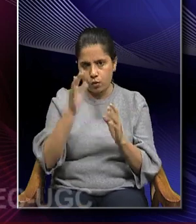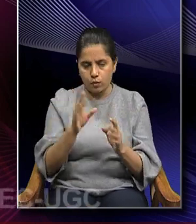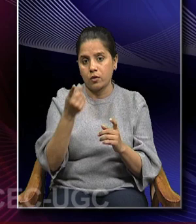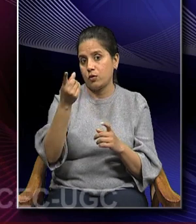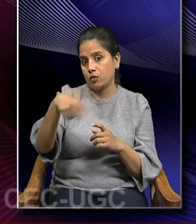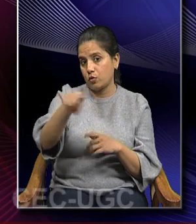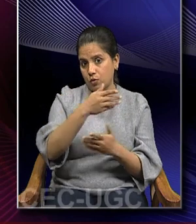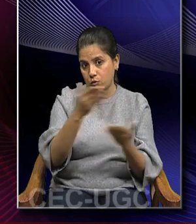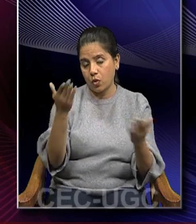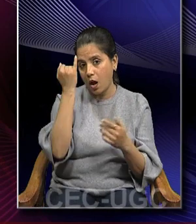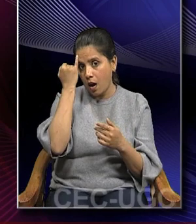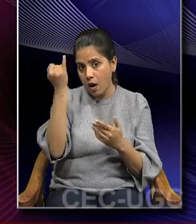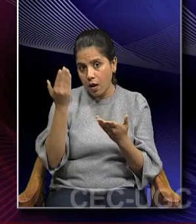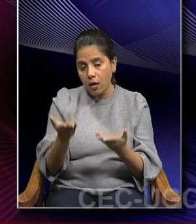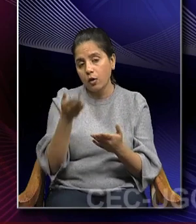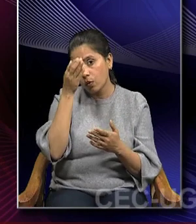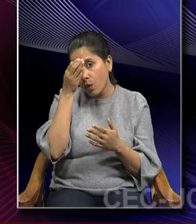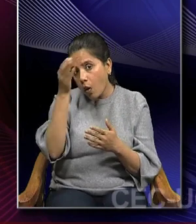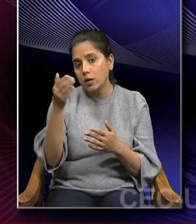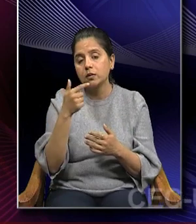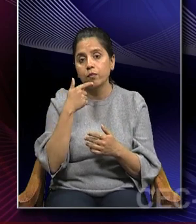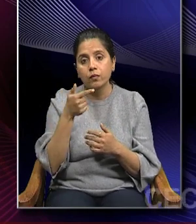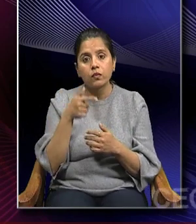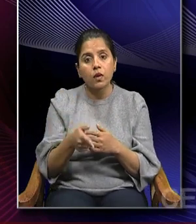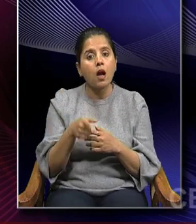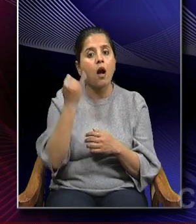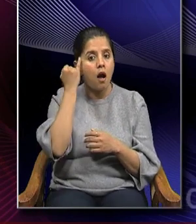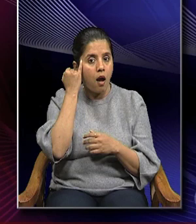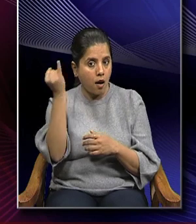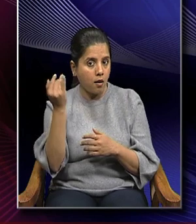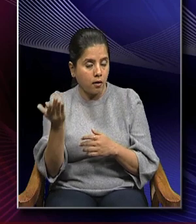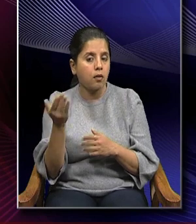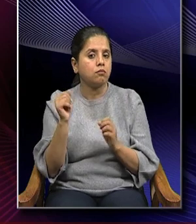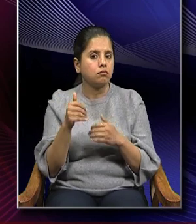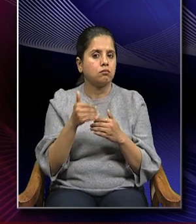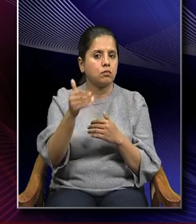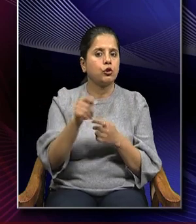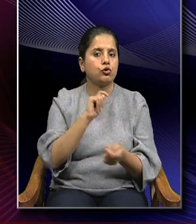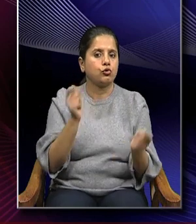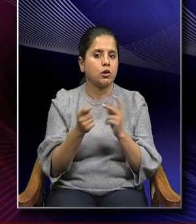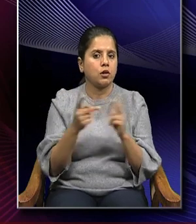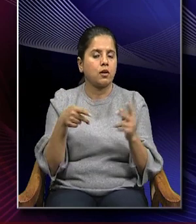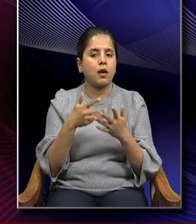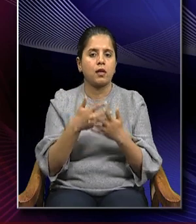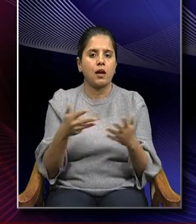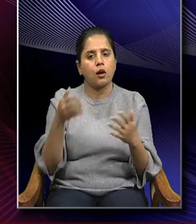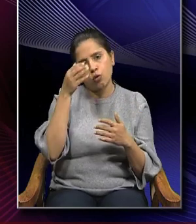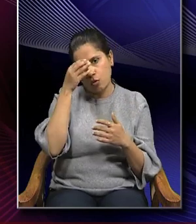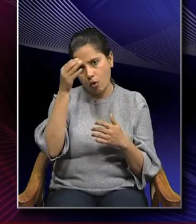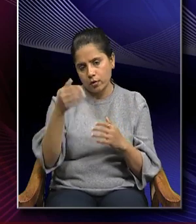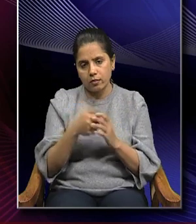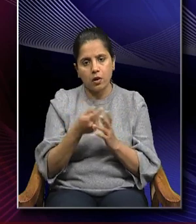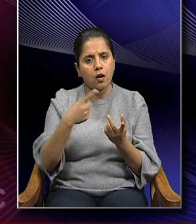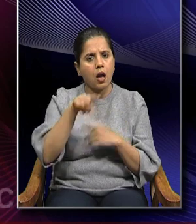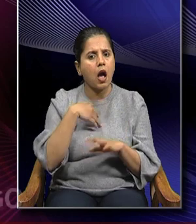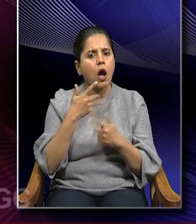this idea, the concept in terms of idea is going to be converted into a product concept, that how